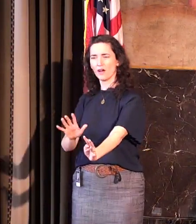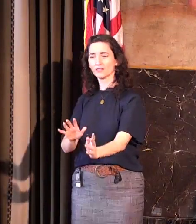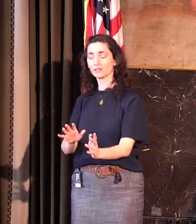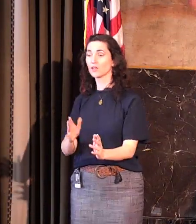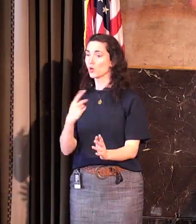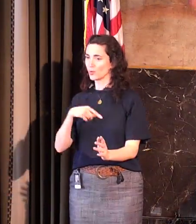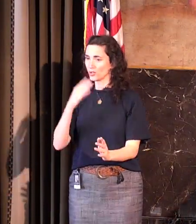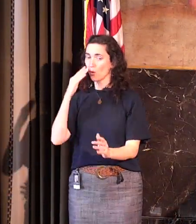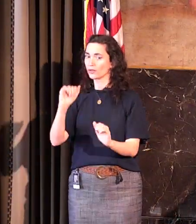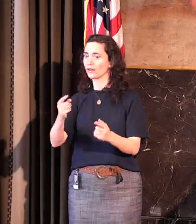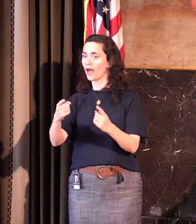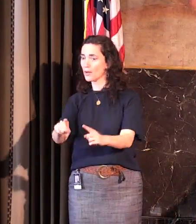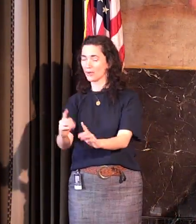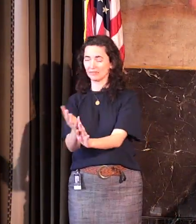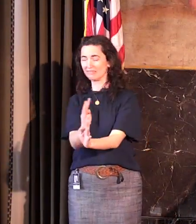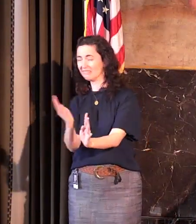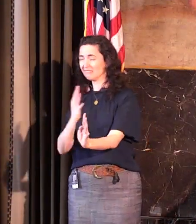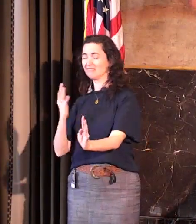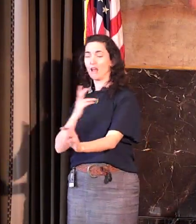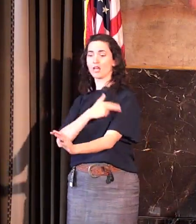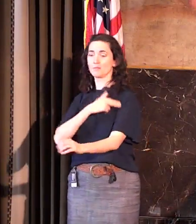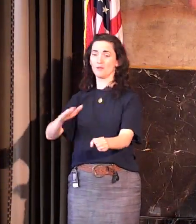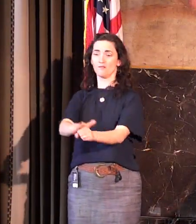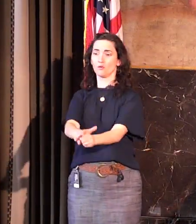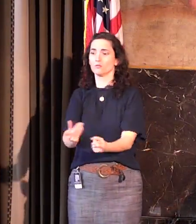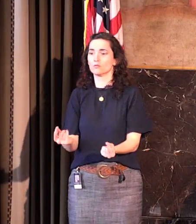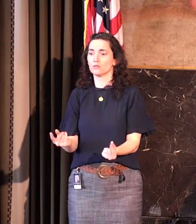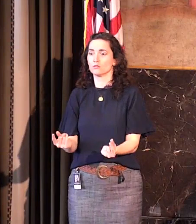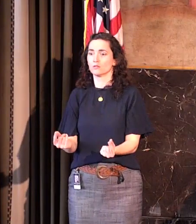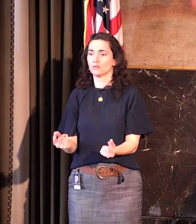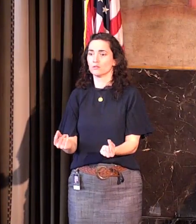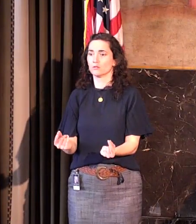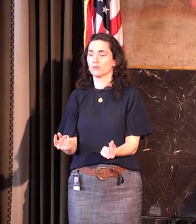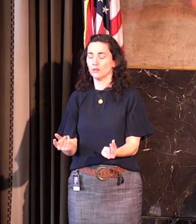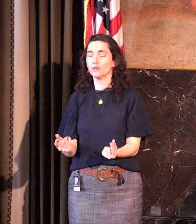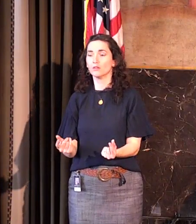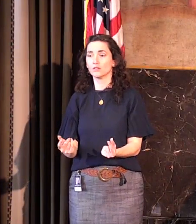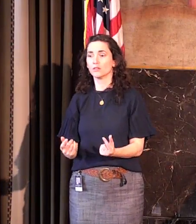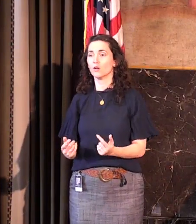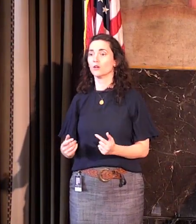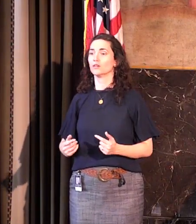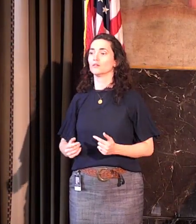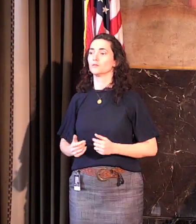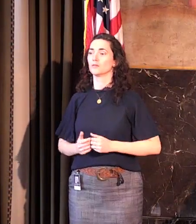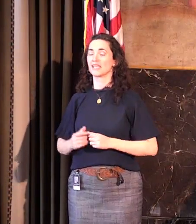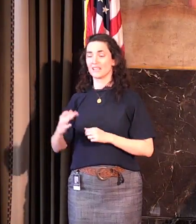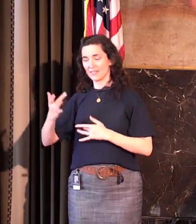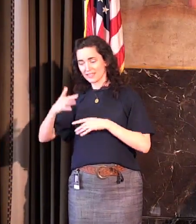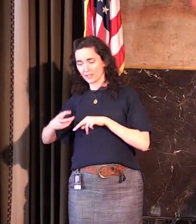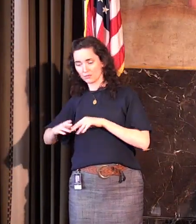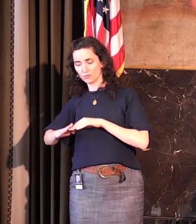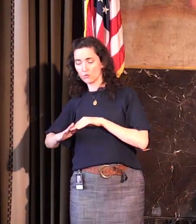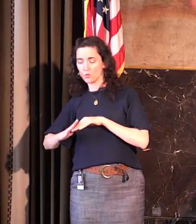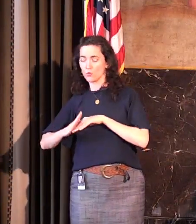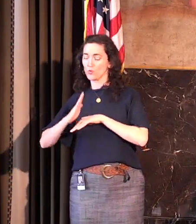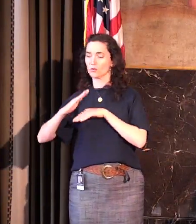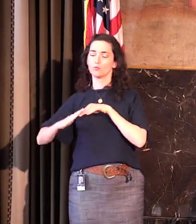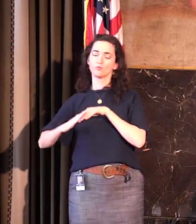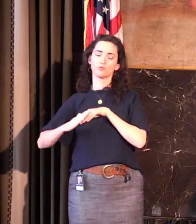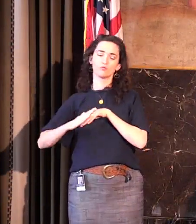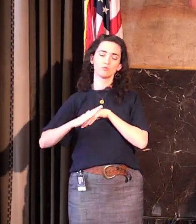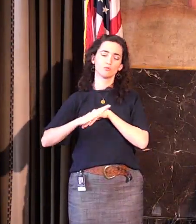outcomes are going to be much worse if everybody gets sick at once. So I don't want to focus on the